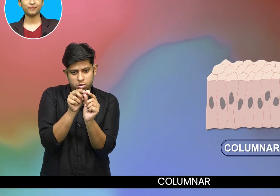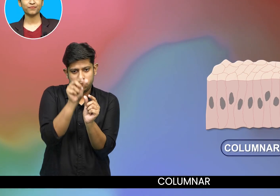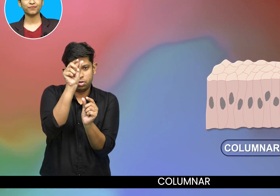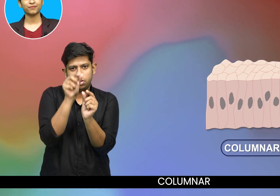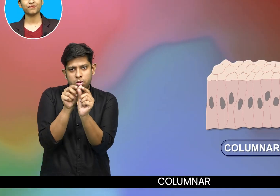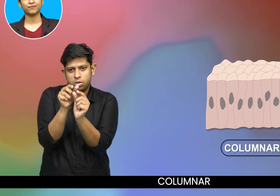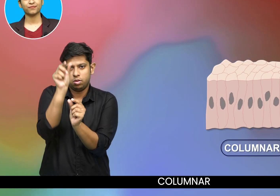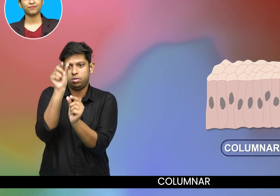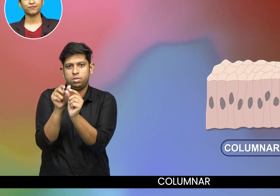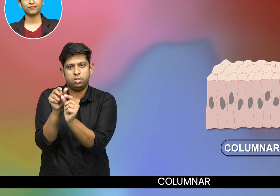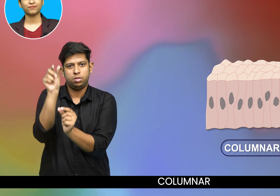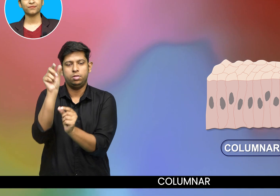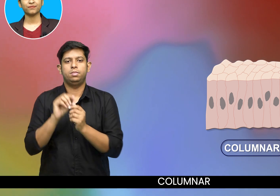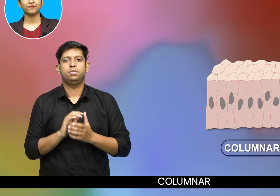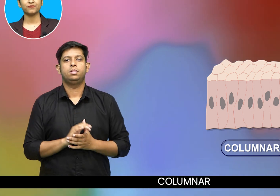columnar.